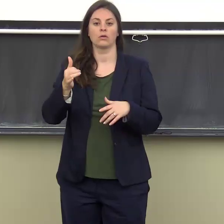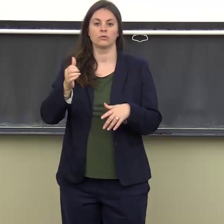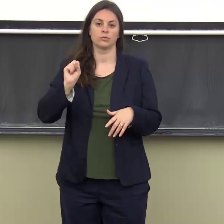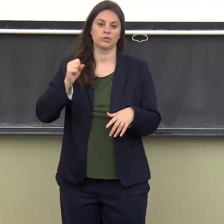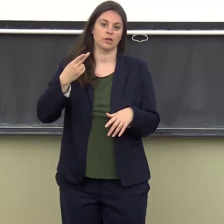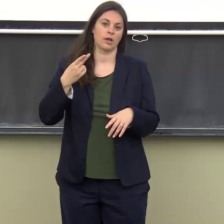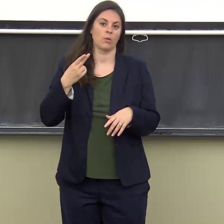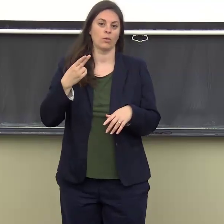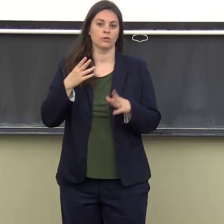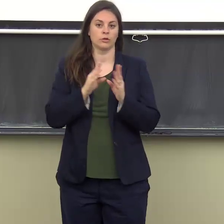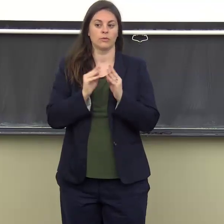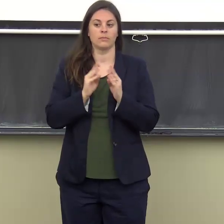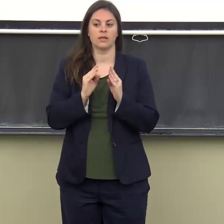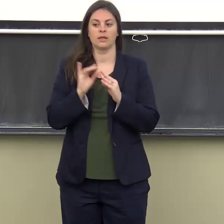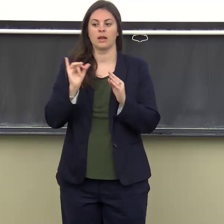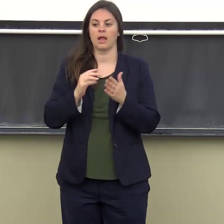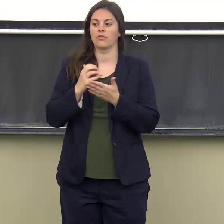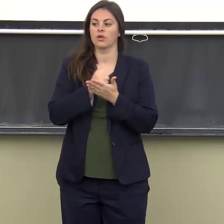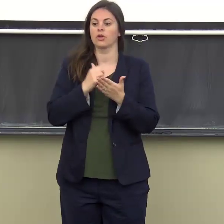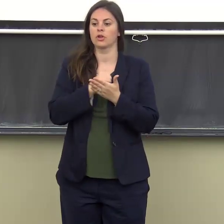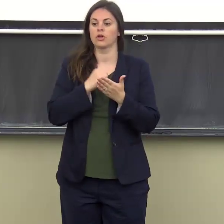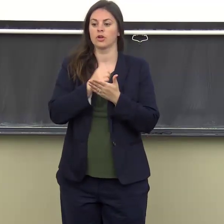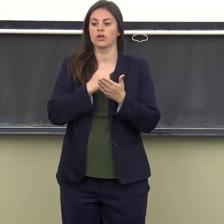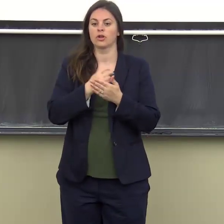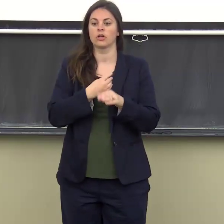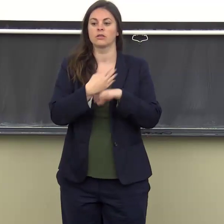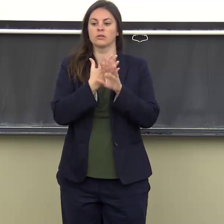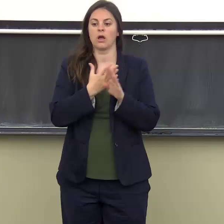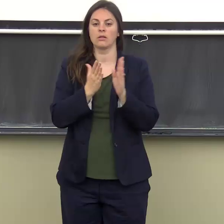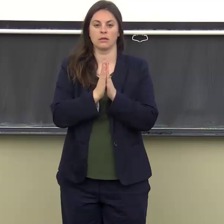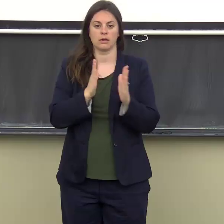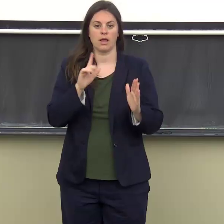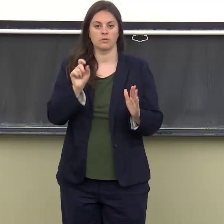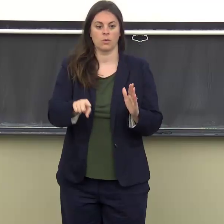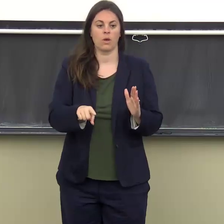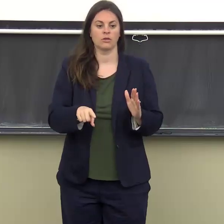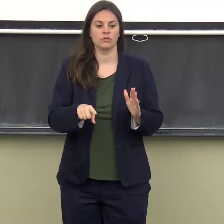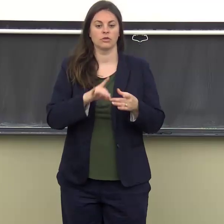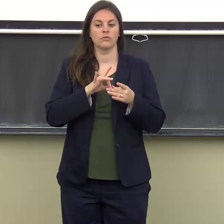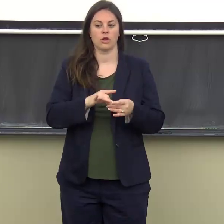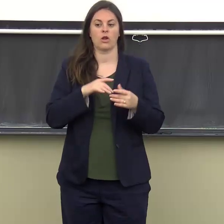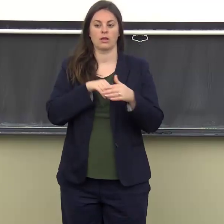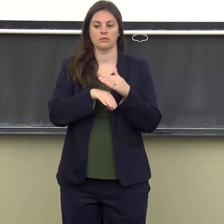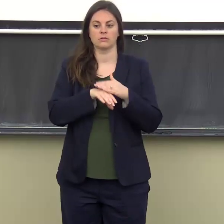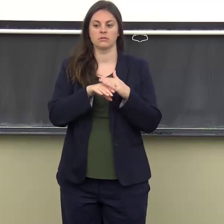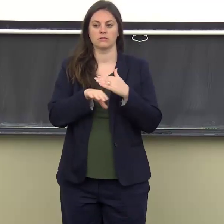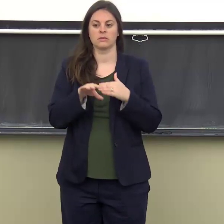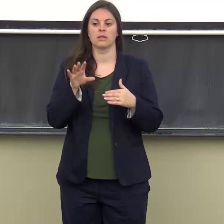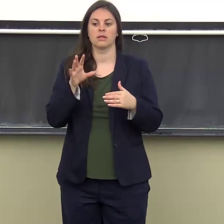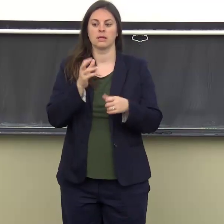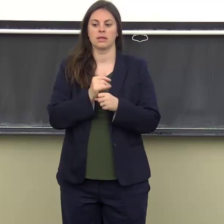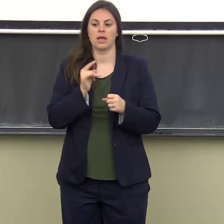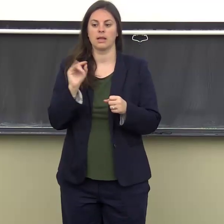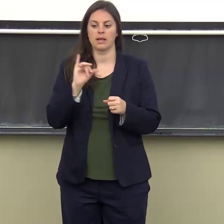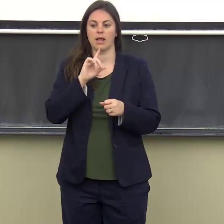shareholder meeting, like in the earnings call, and ask a question regarding accessibility and get it